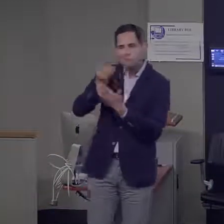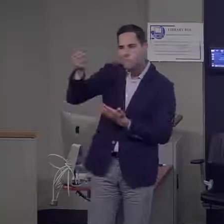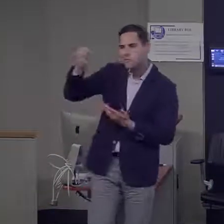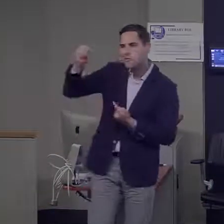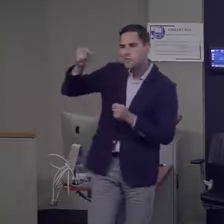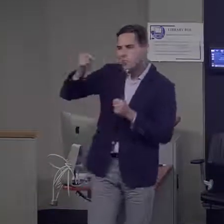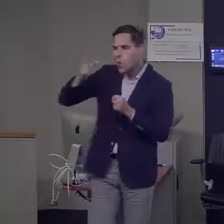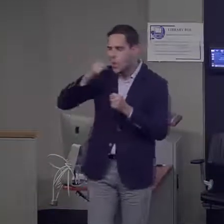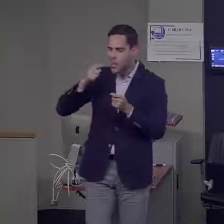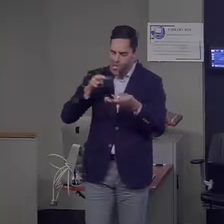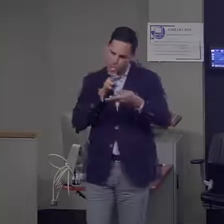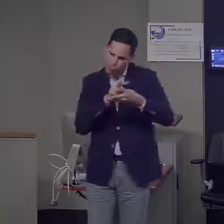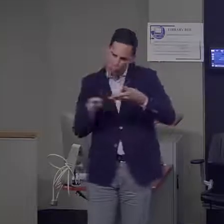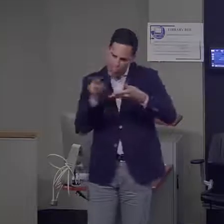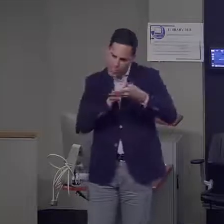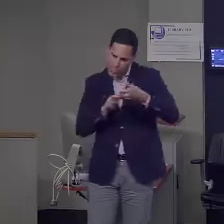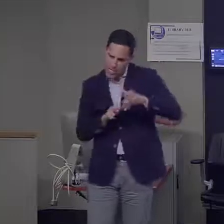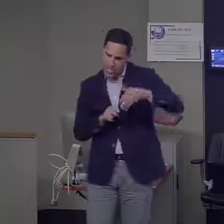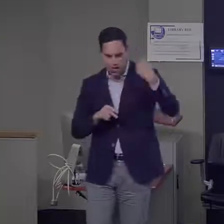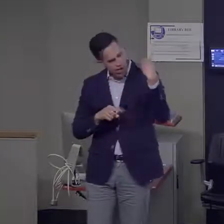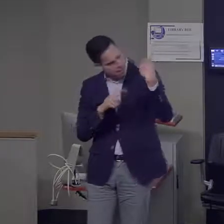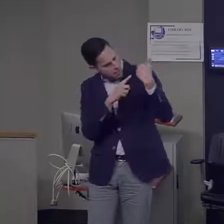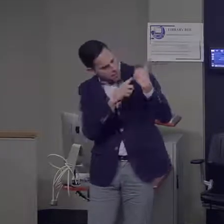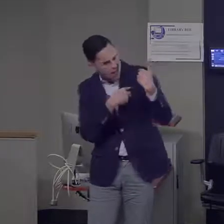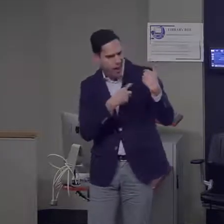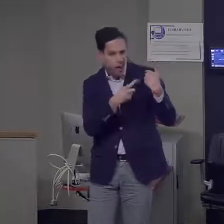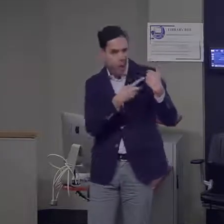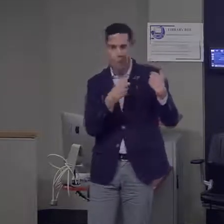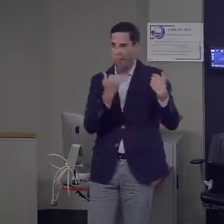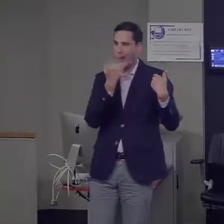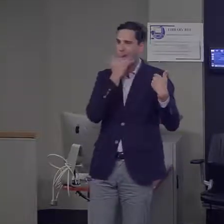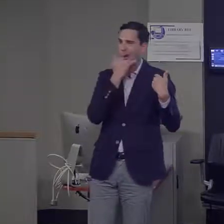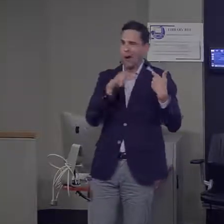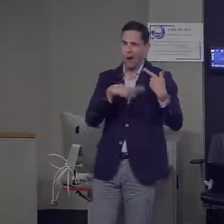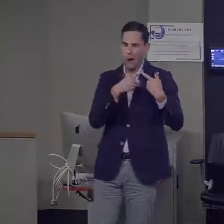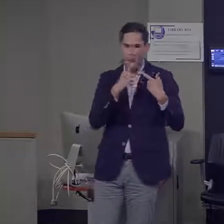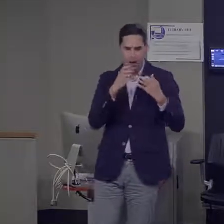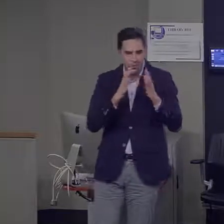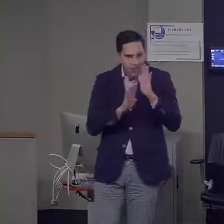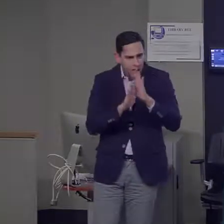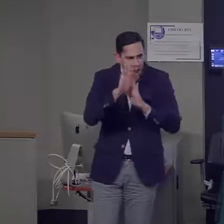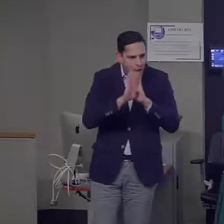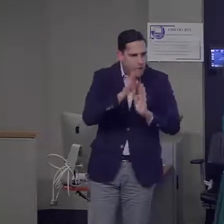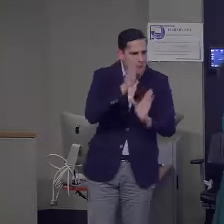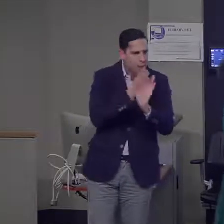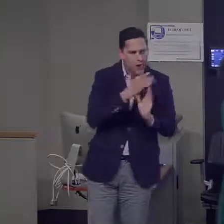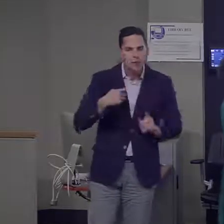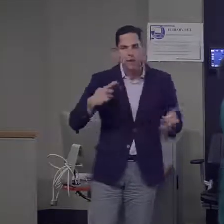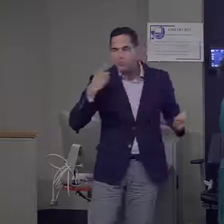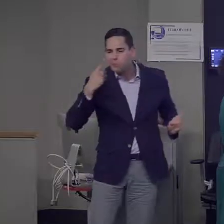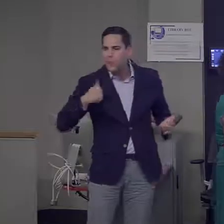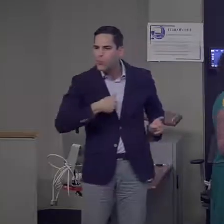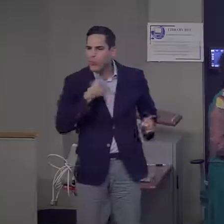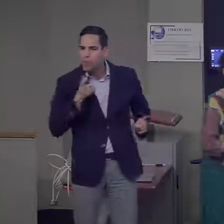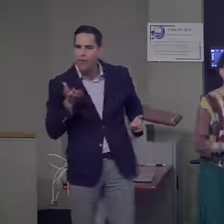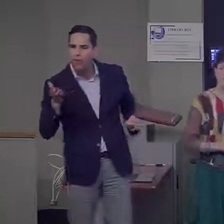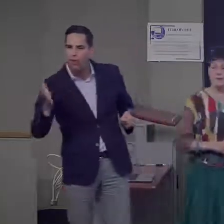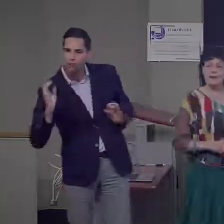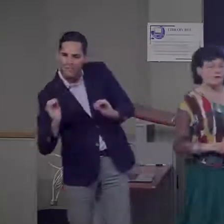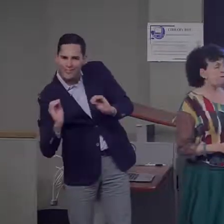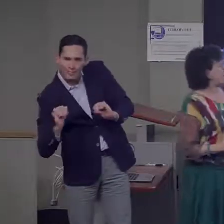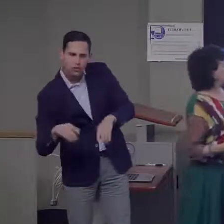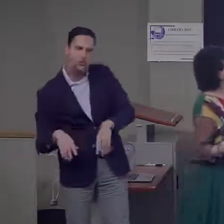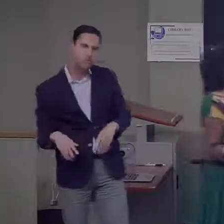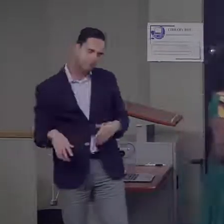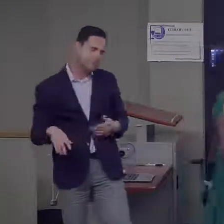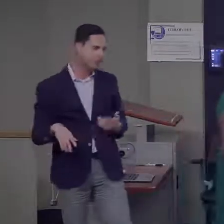child psychology. Because we're not out there. We're not out there, but the product lines are everywhere to be found. So our careers